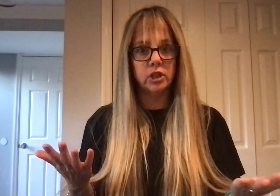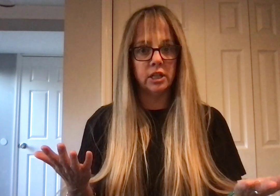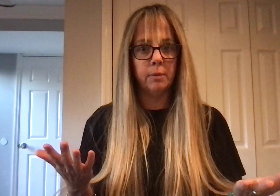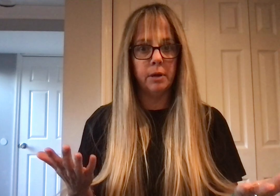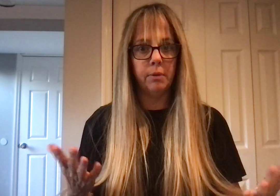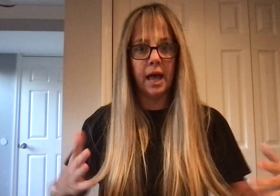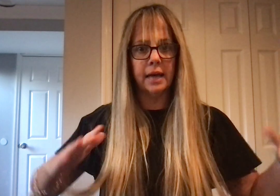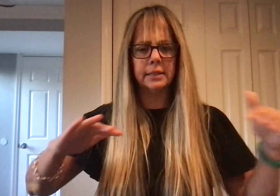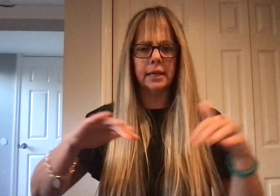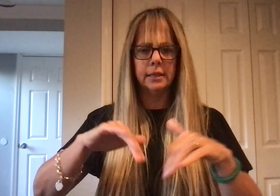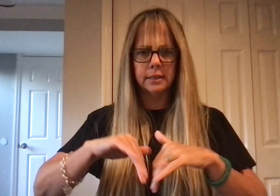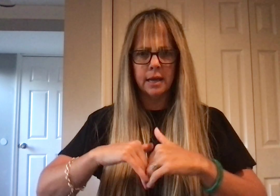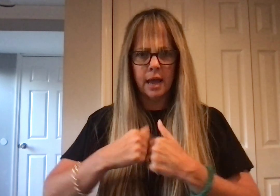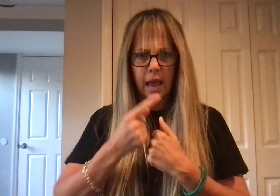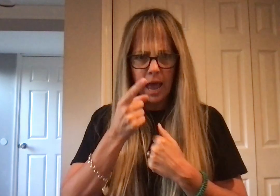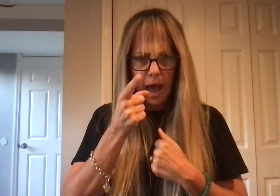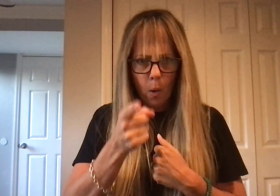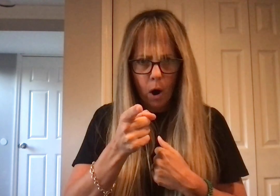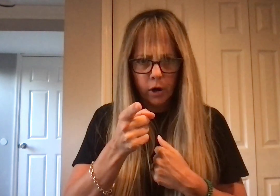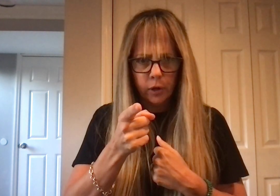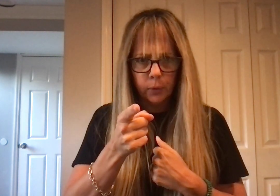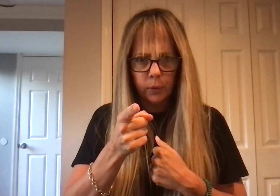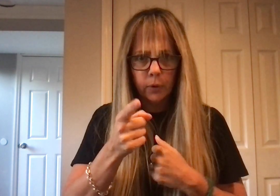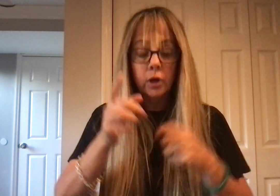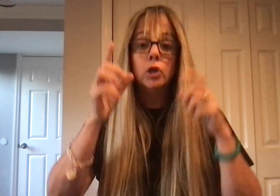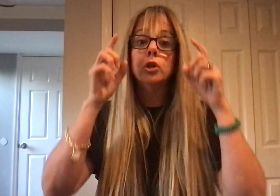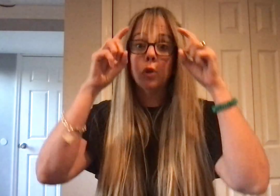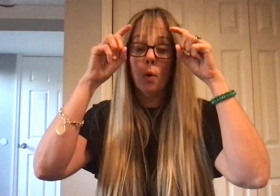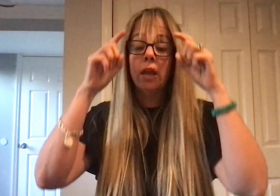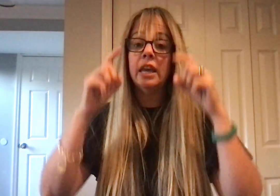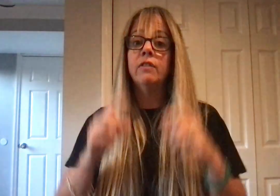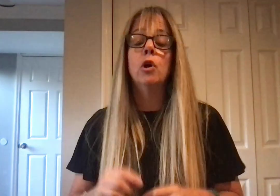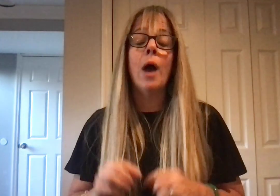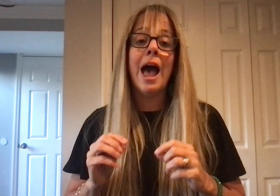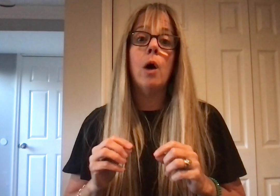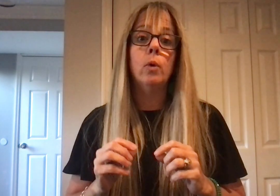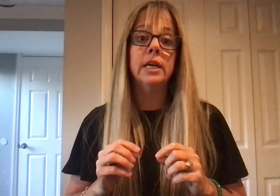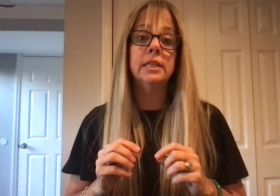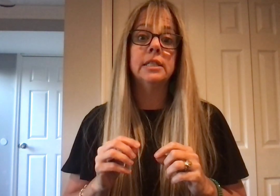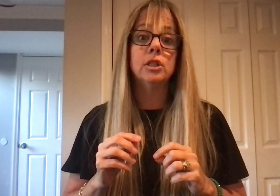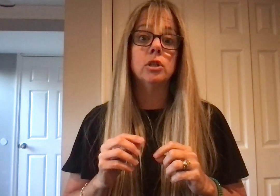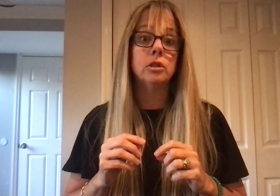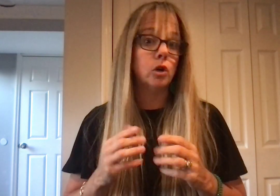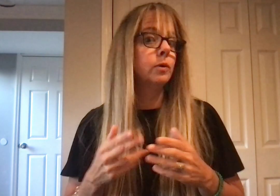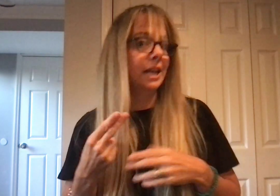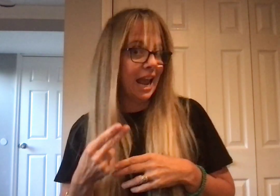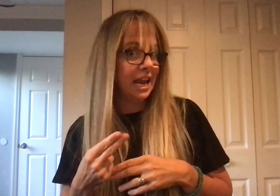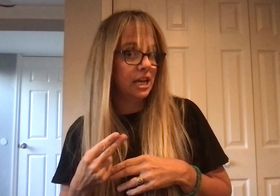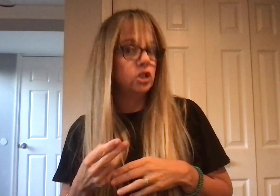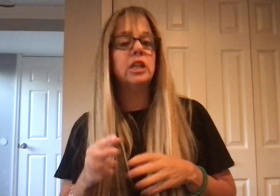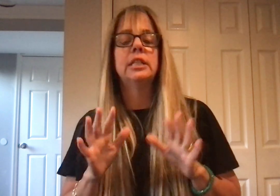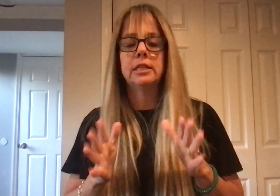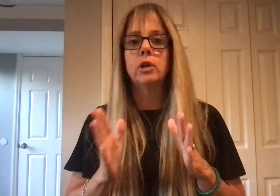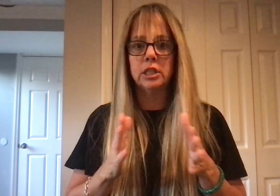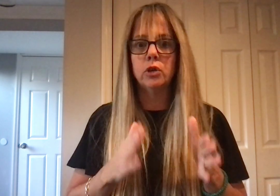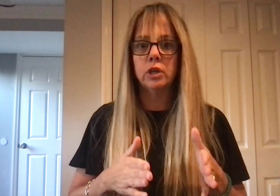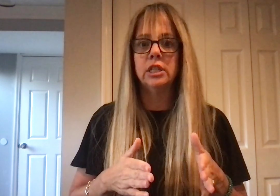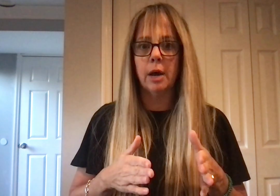that people ask is, how are you? So even though how starts with an H, it's still considered a